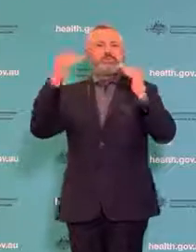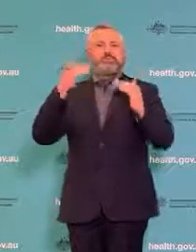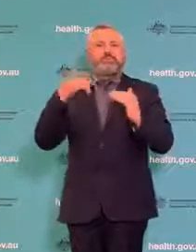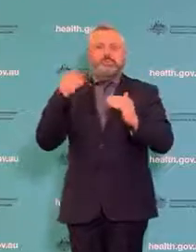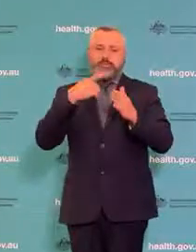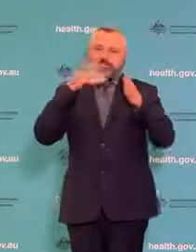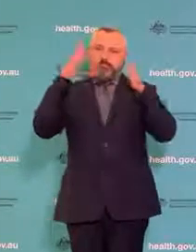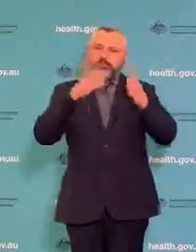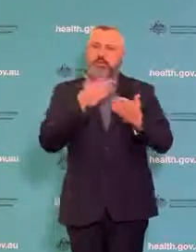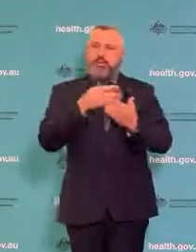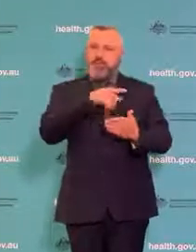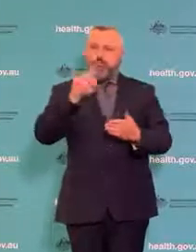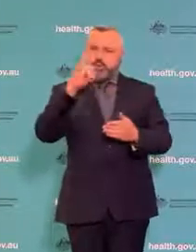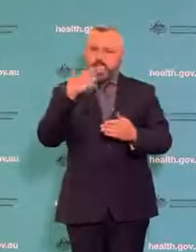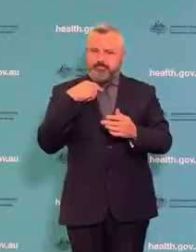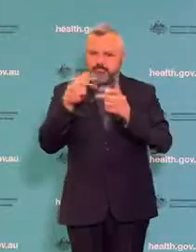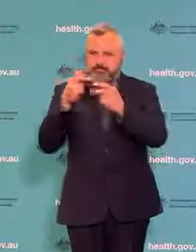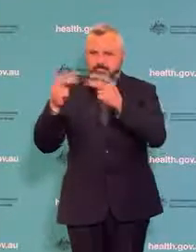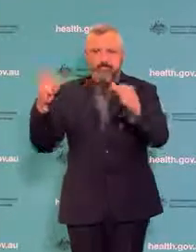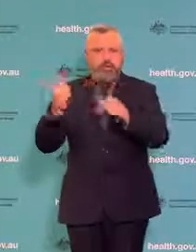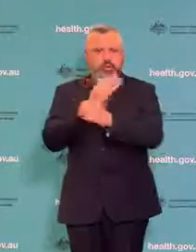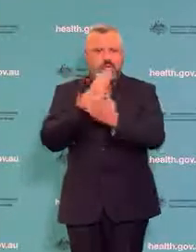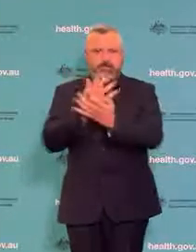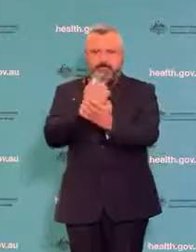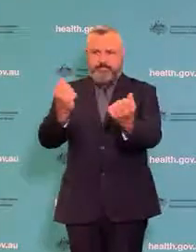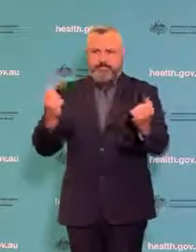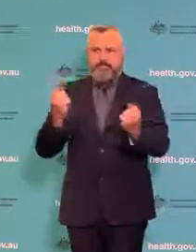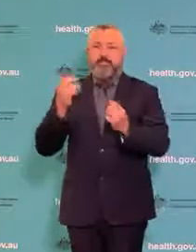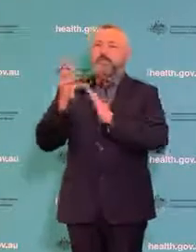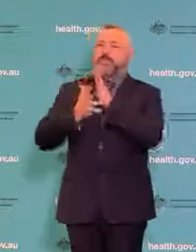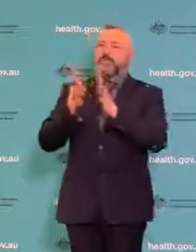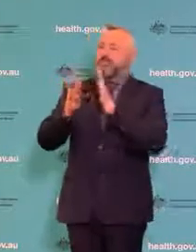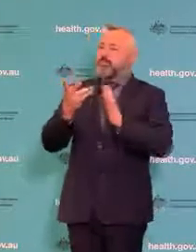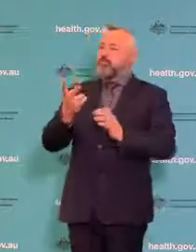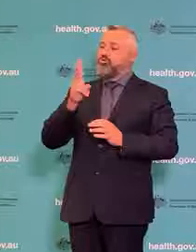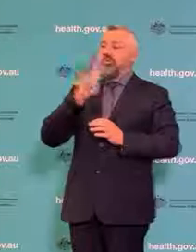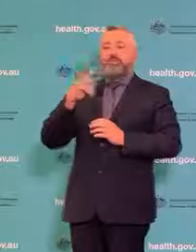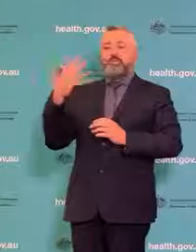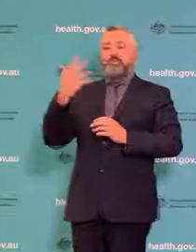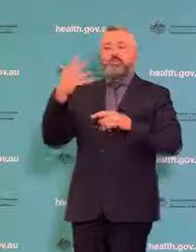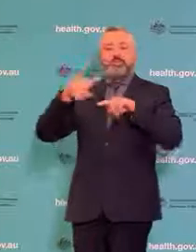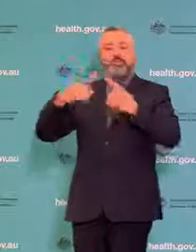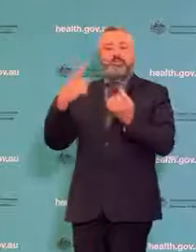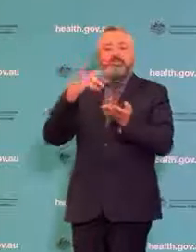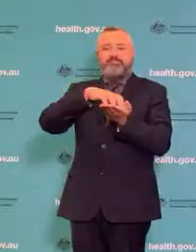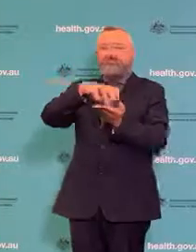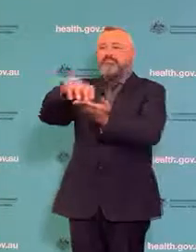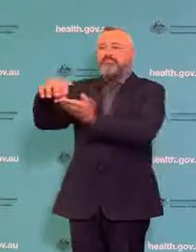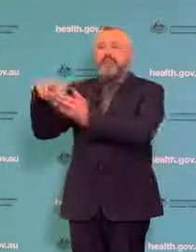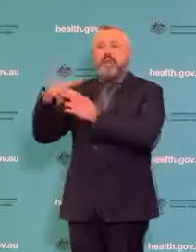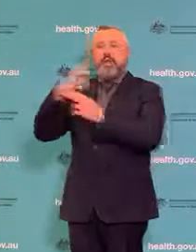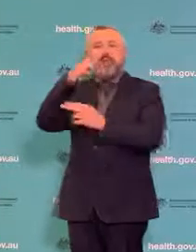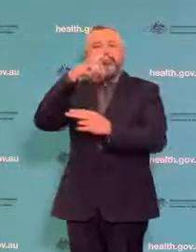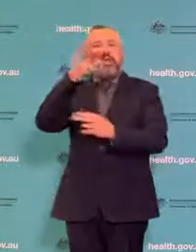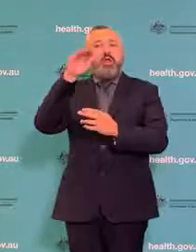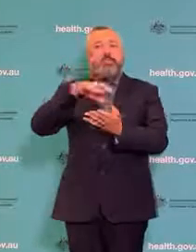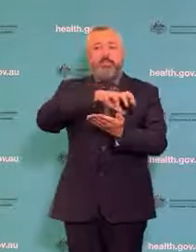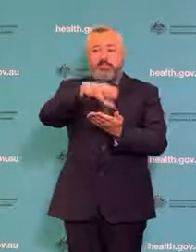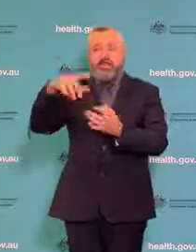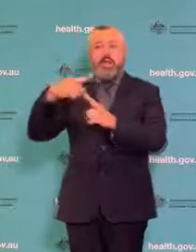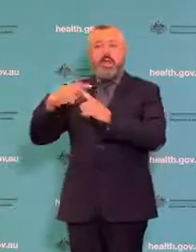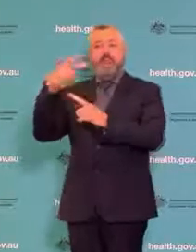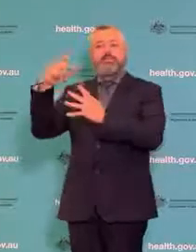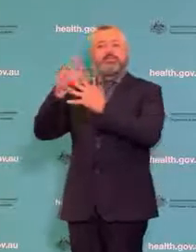That relates to 215 residential aged care facilities and 8 disability